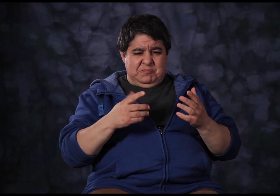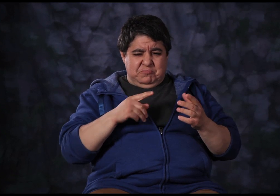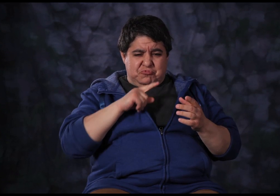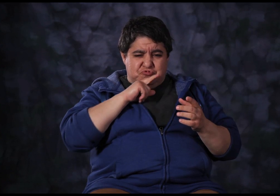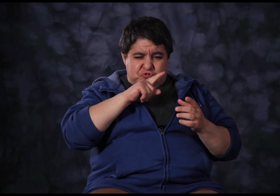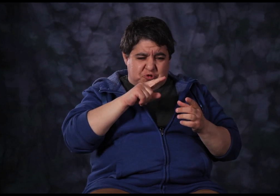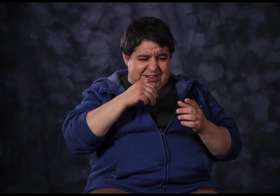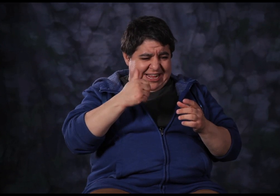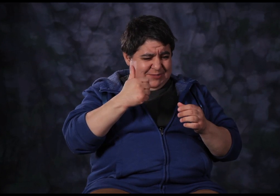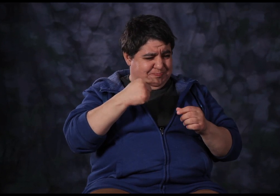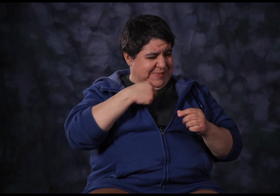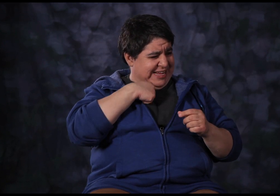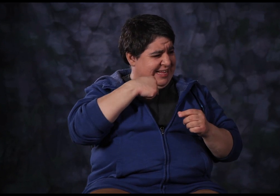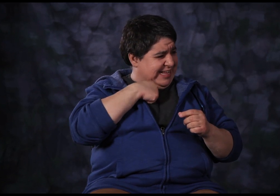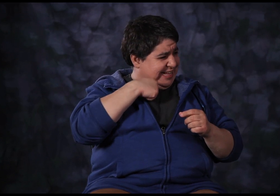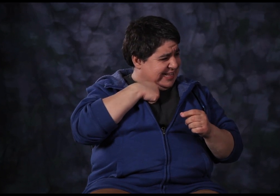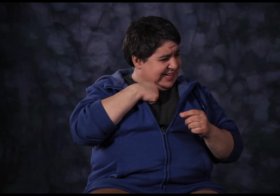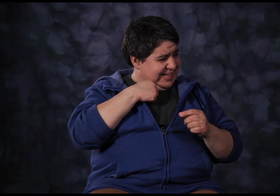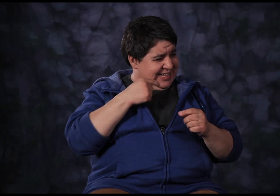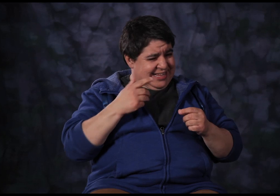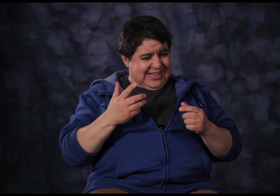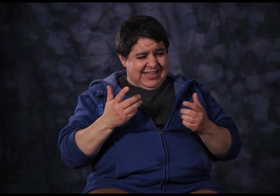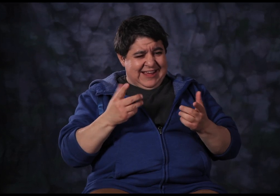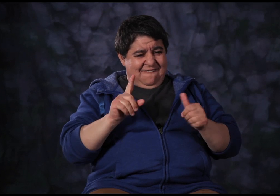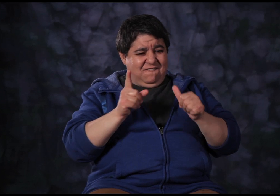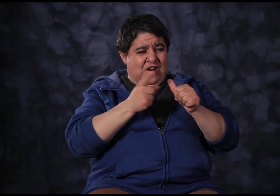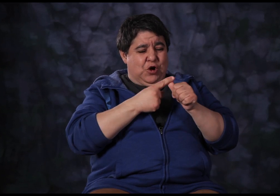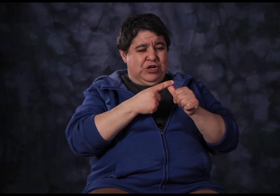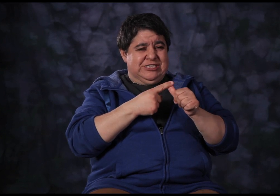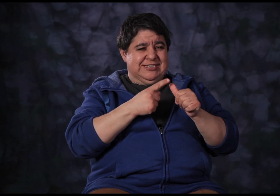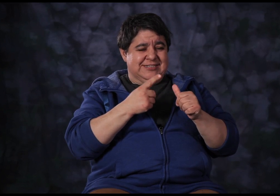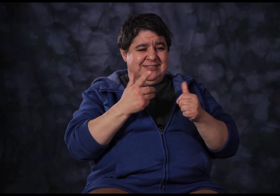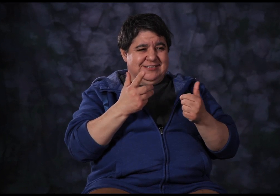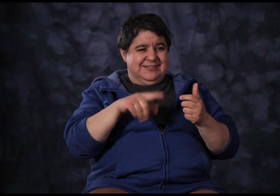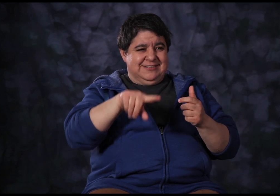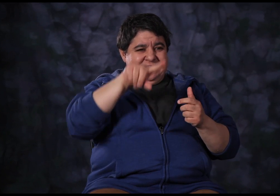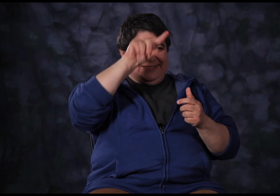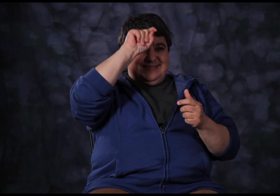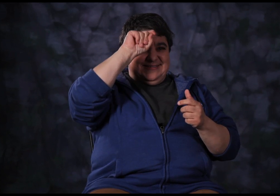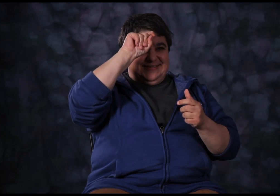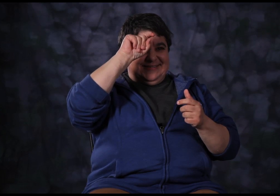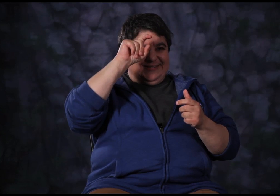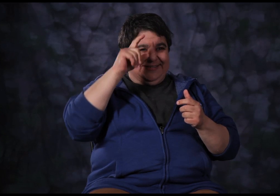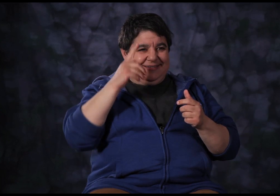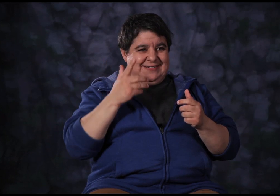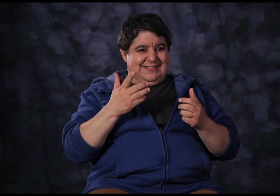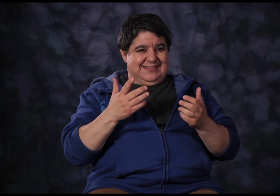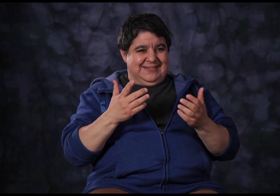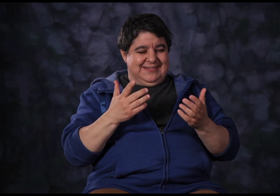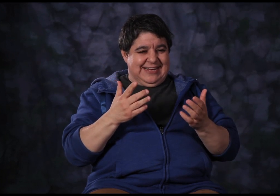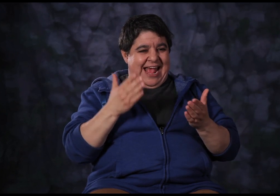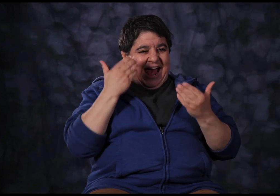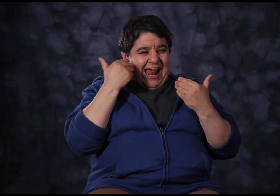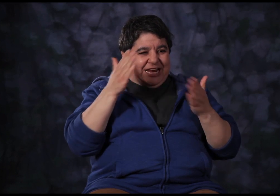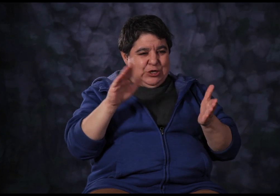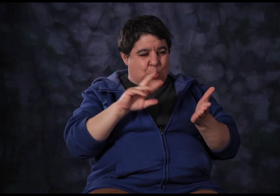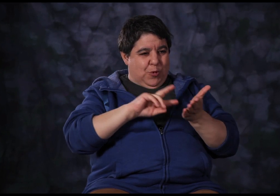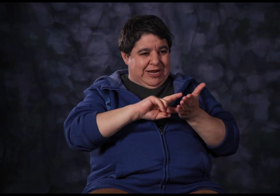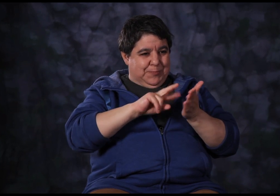like a superficial label. And I was puzzled. I didn't really know what it meant. It was just